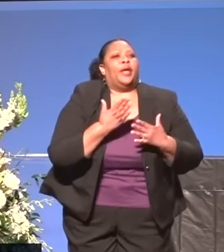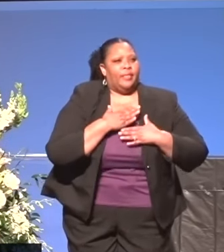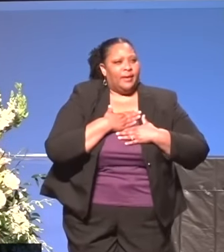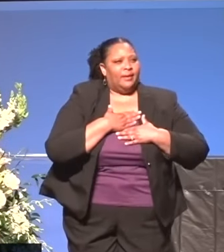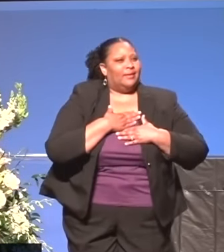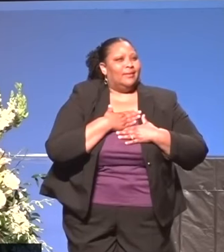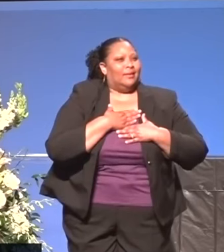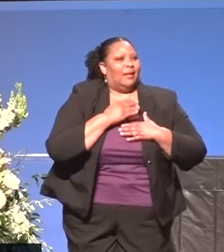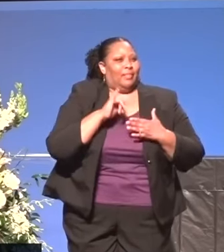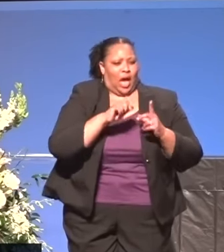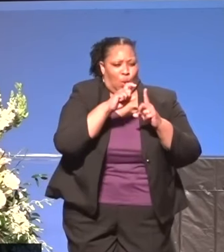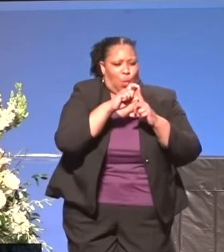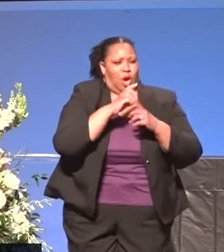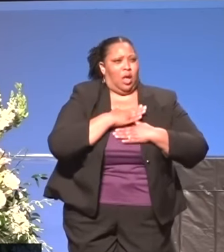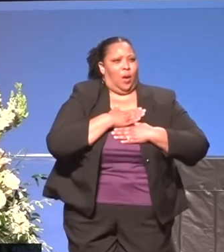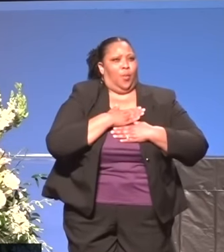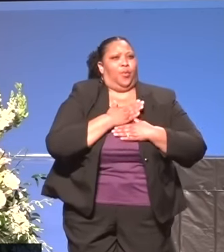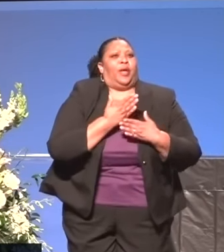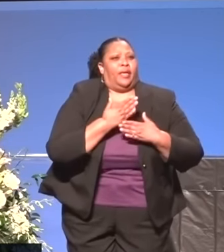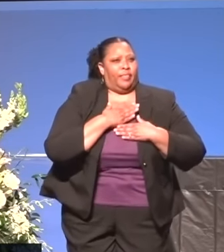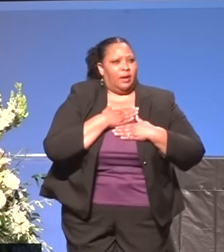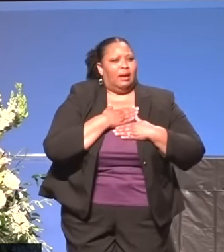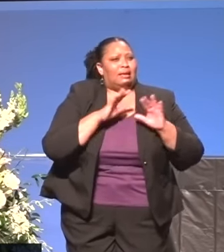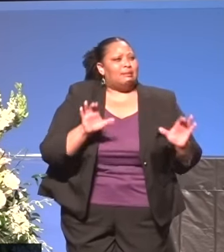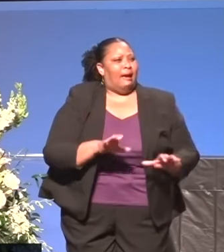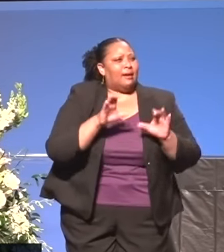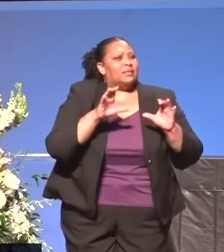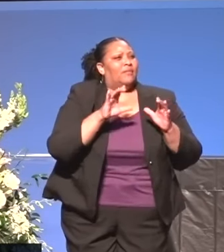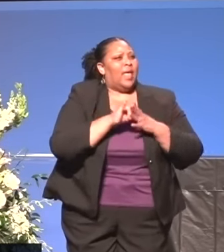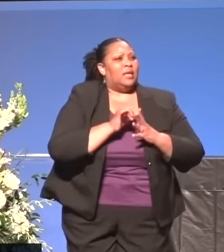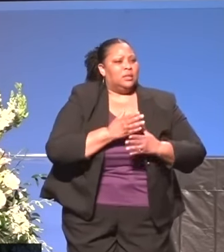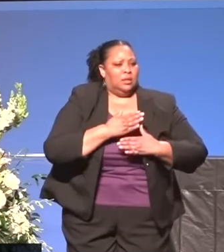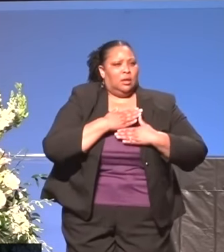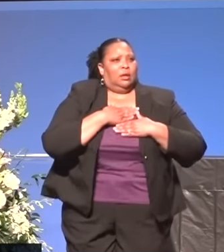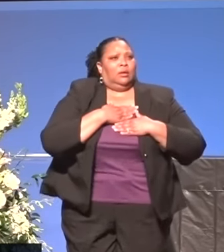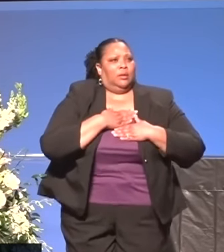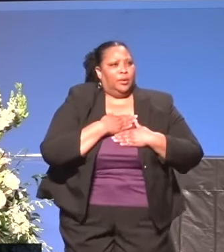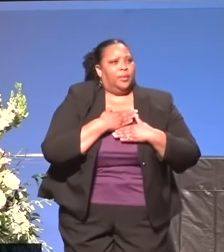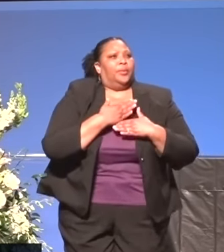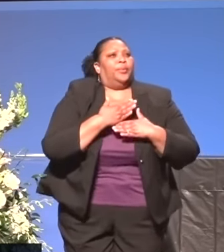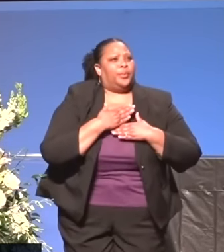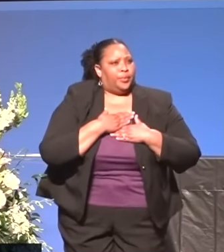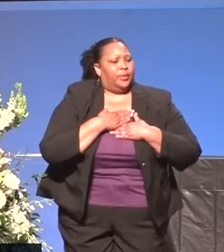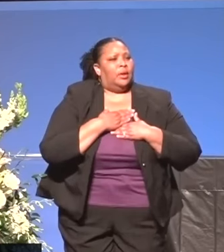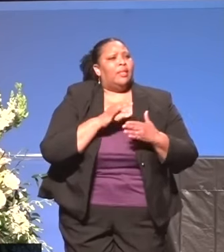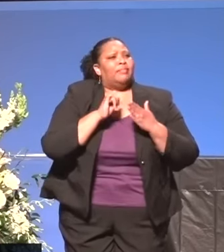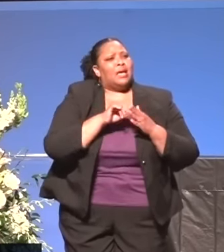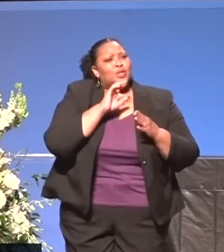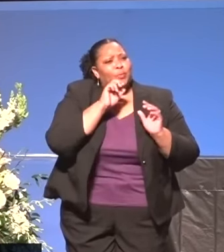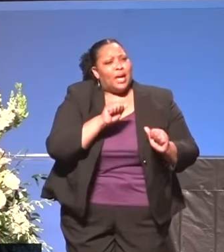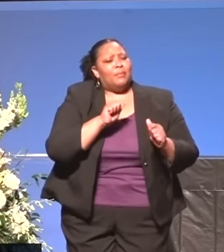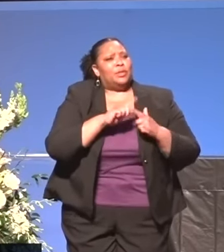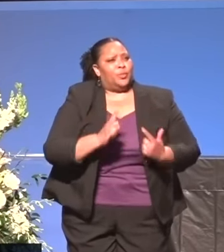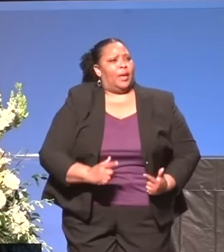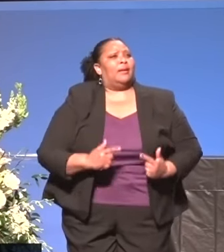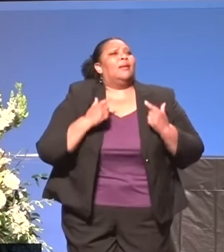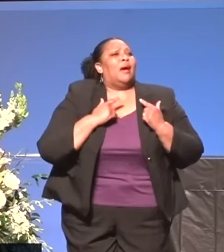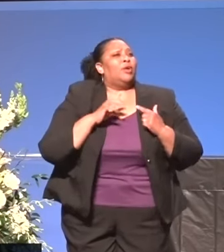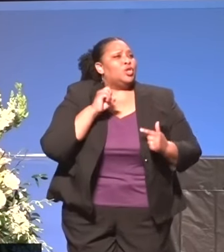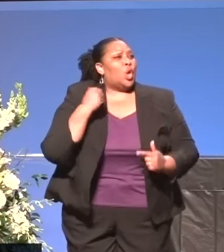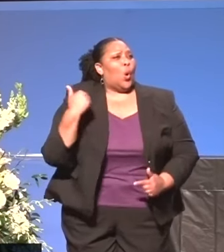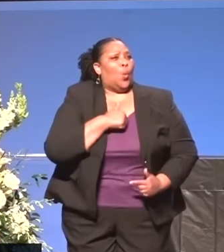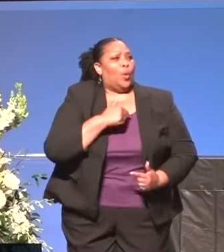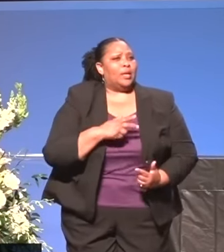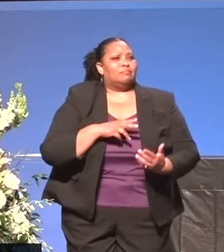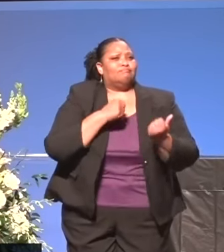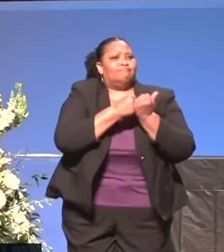ma'am. Breathe is active. Breathe is inhale and exhale. Breathe is to be alive. And so